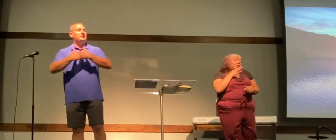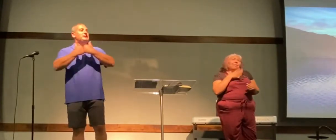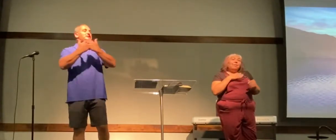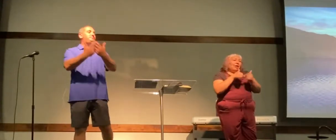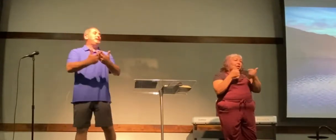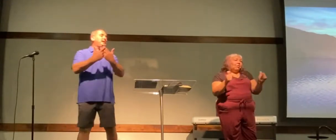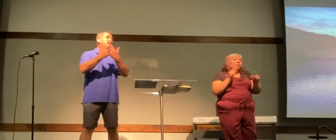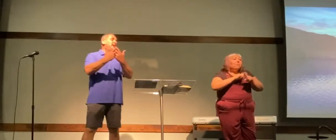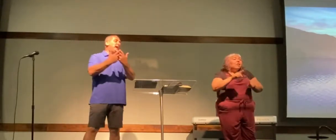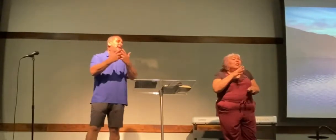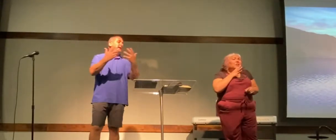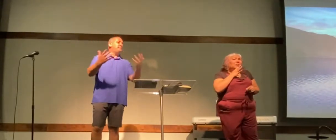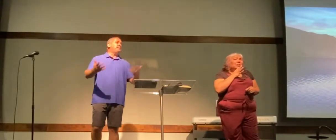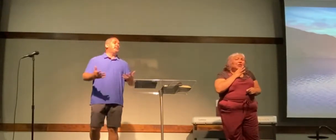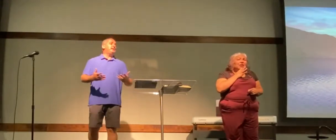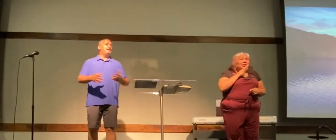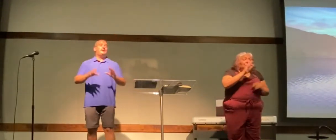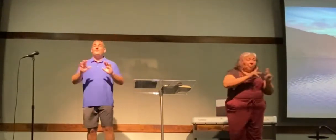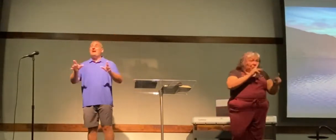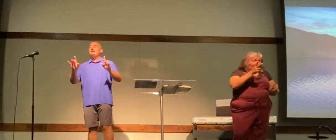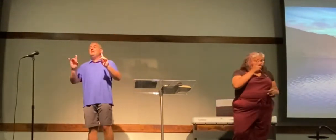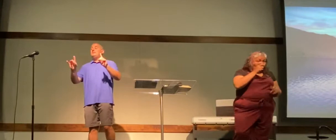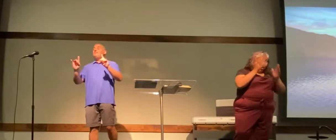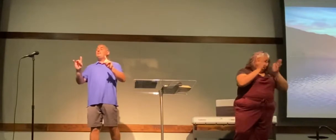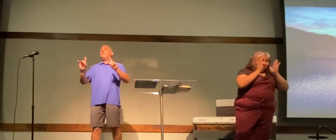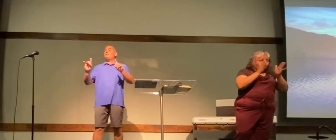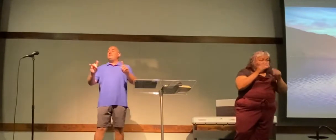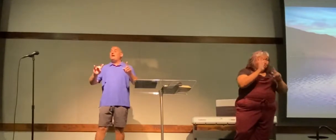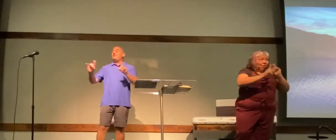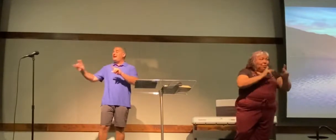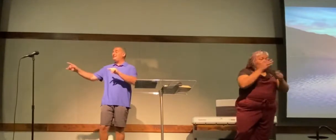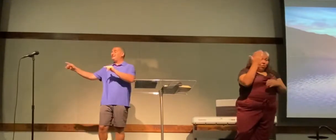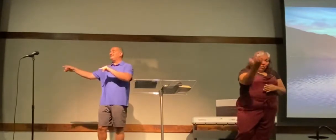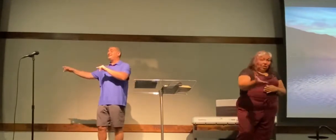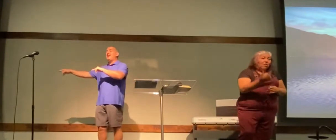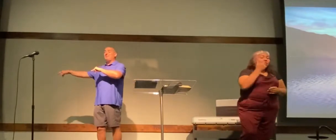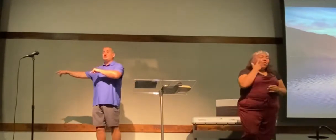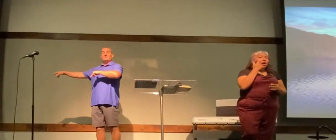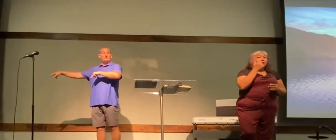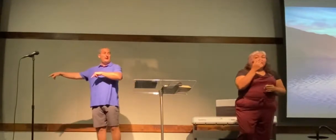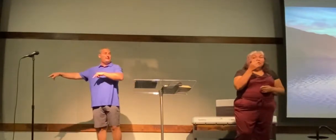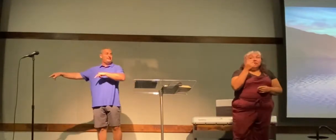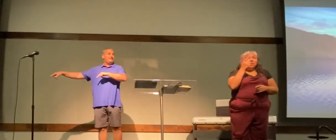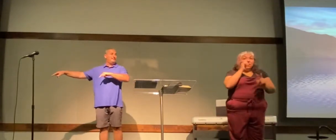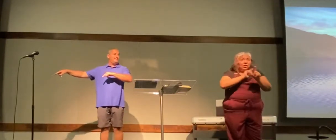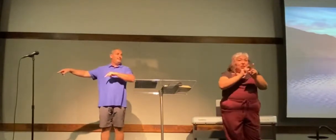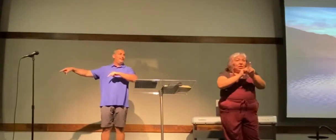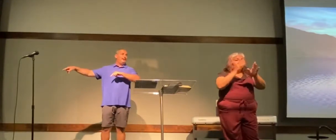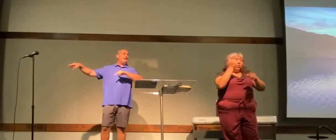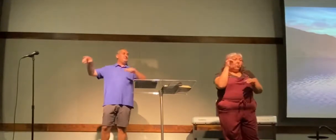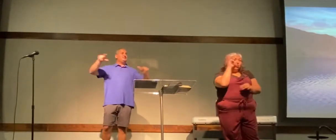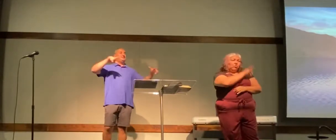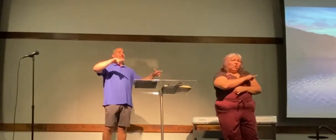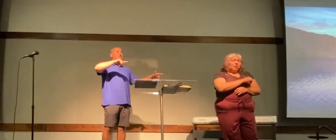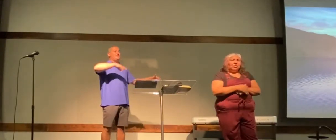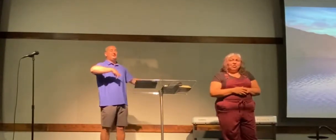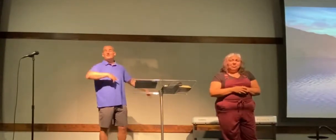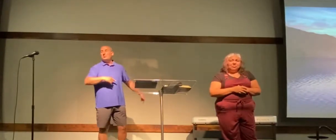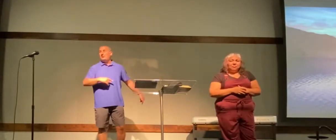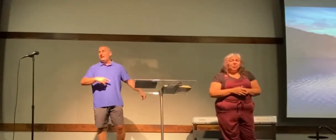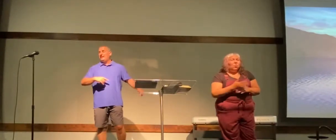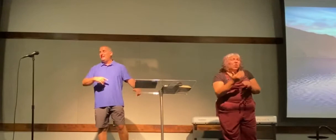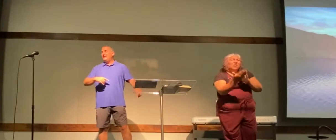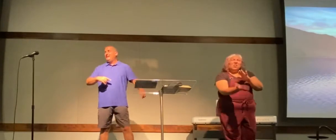but they're speaking, and people are hearing. In fact, the people that were there thought the disciples were drunk, and it was early